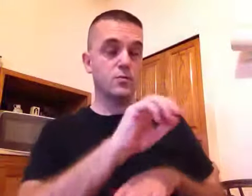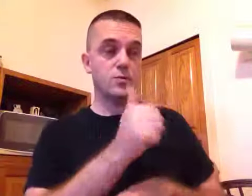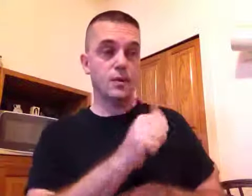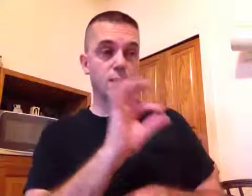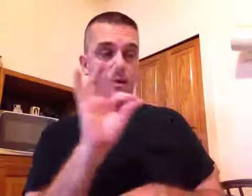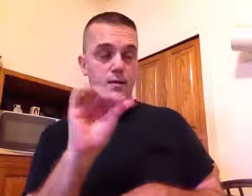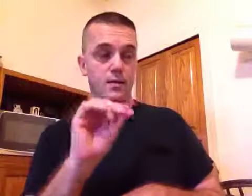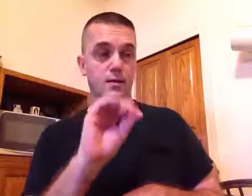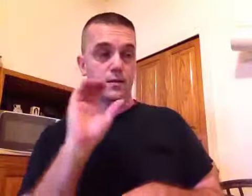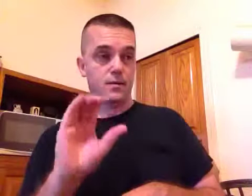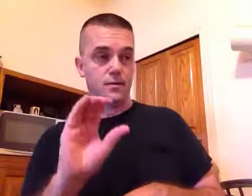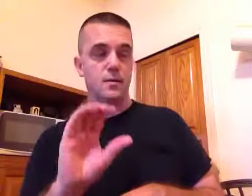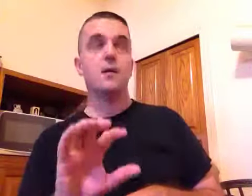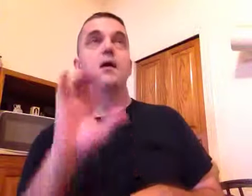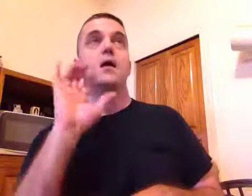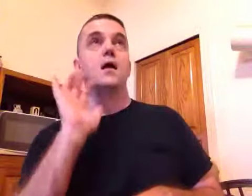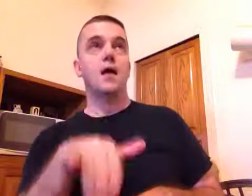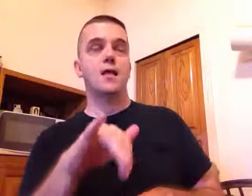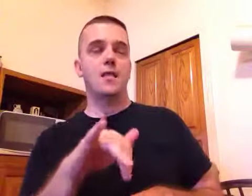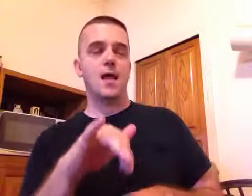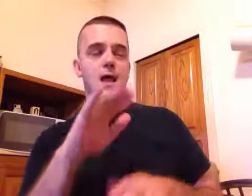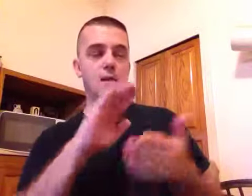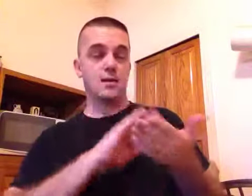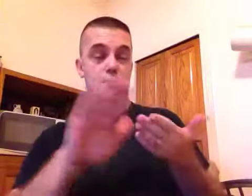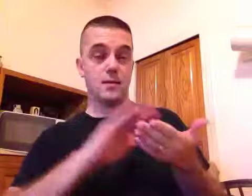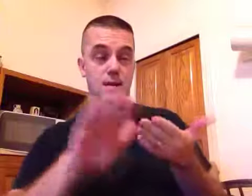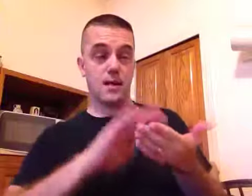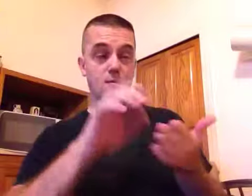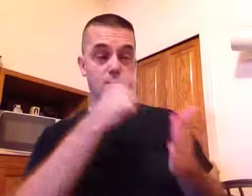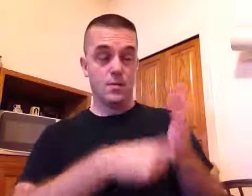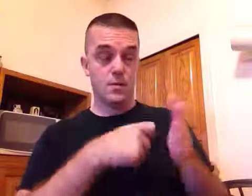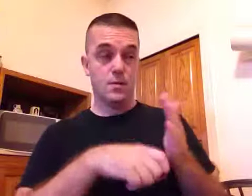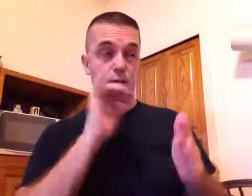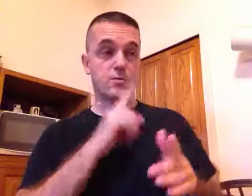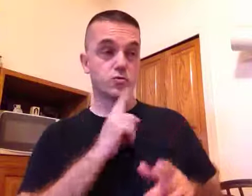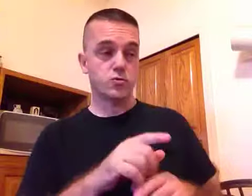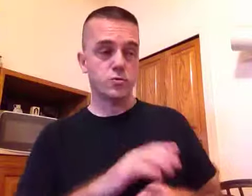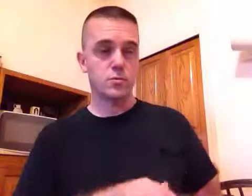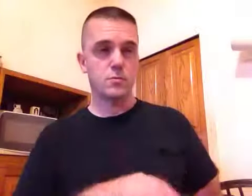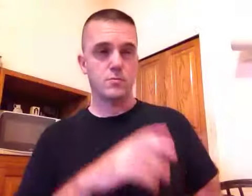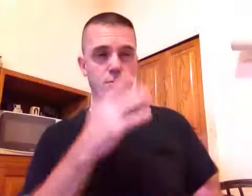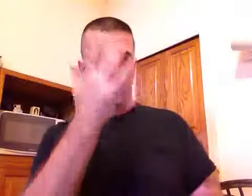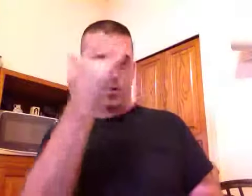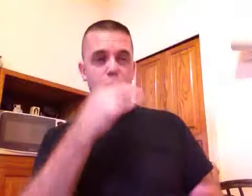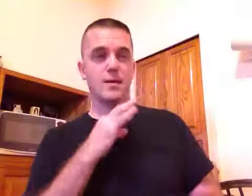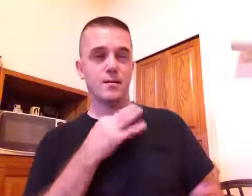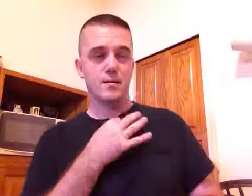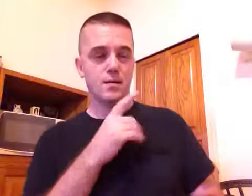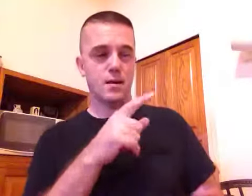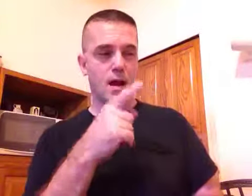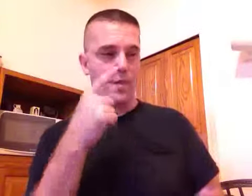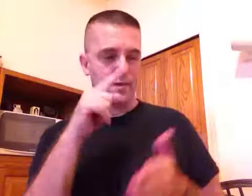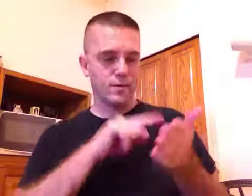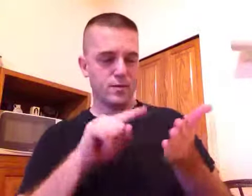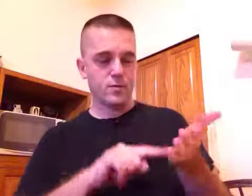debt forgiveness is a taxable event, and so that's very true. The reason I'm asking the question is I think you need to check with a mortgage company about the